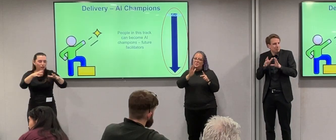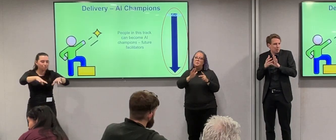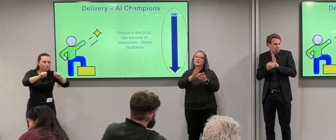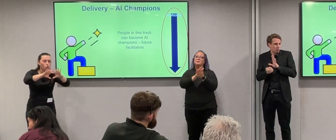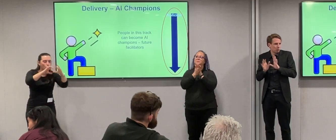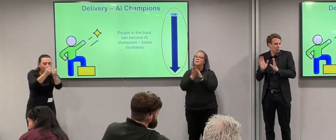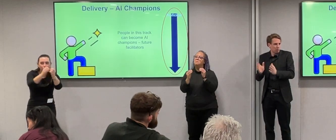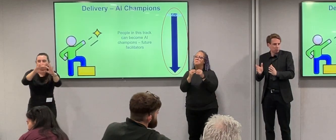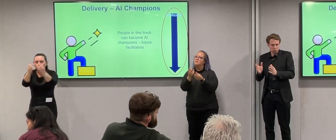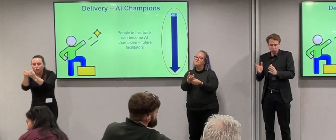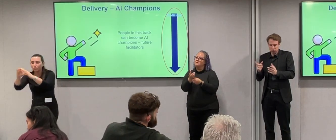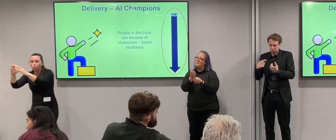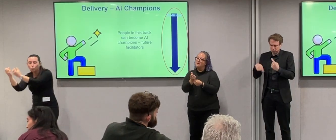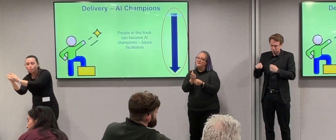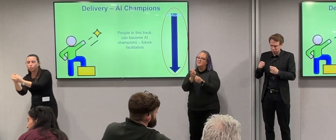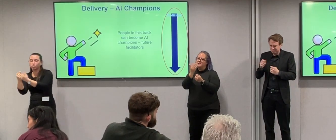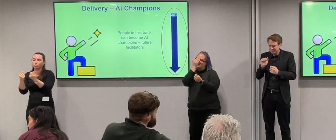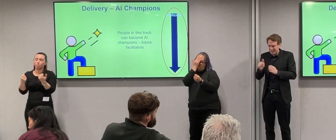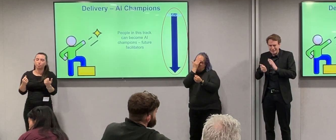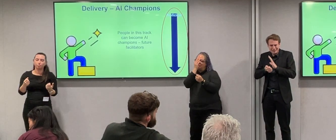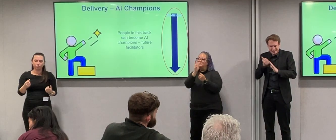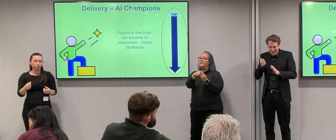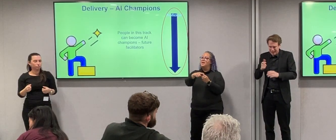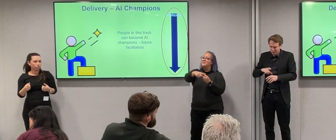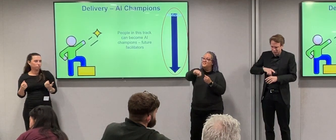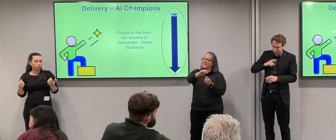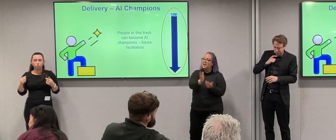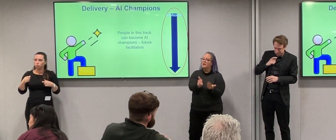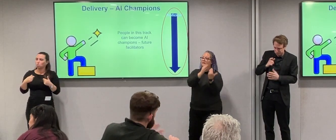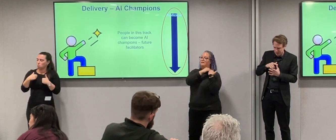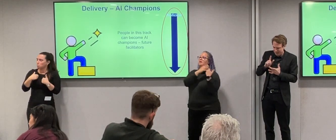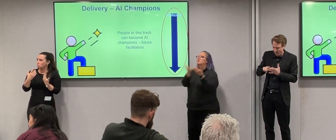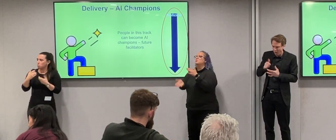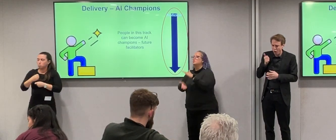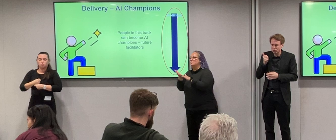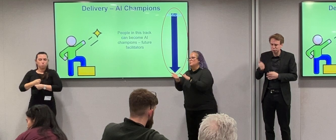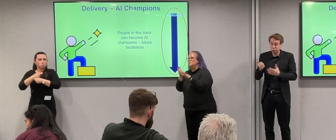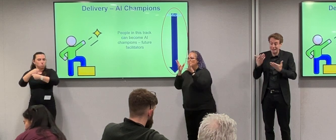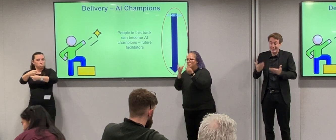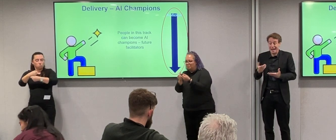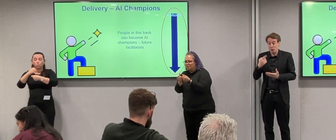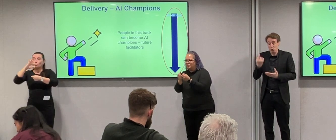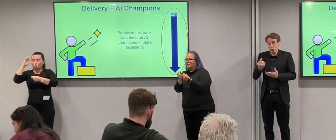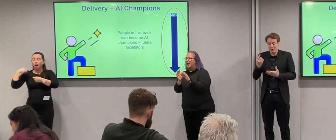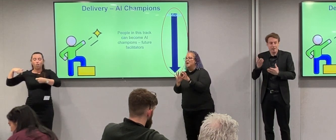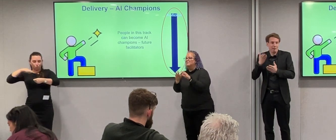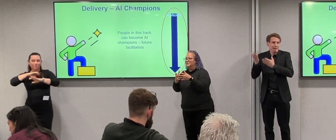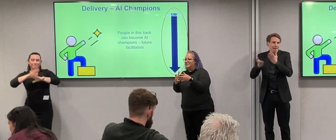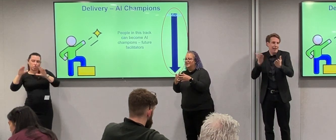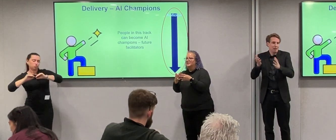be a part of the community that people know has some confidence with AI.